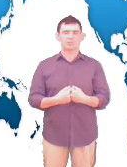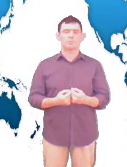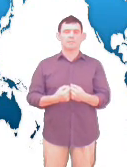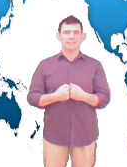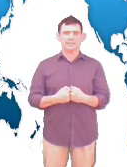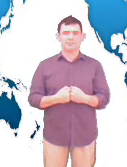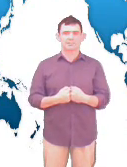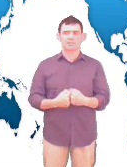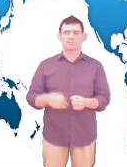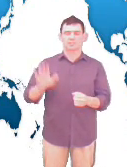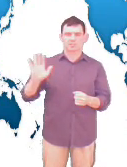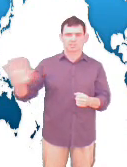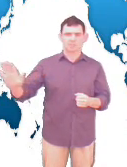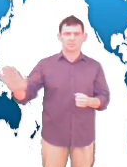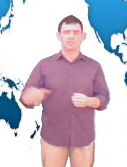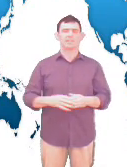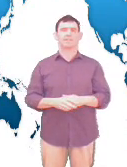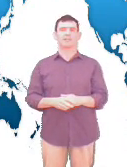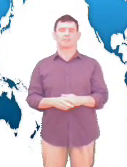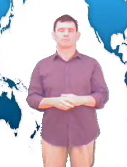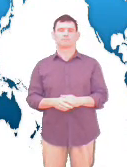you, belief inside you, that stops you getting there.